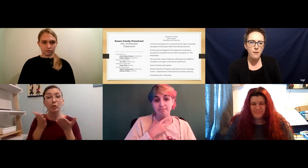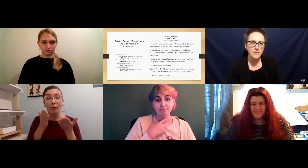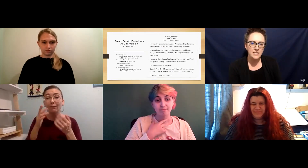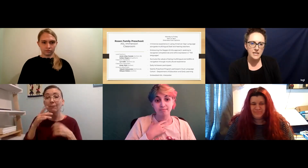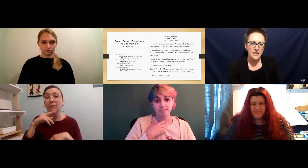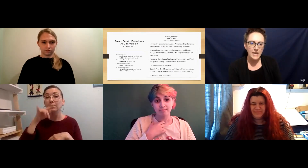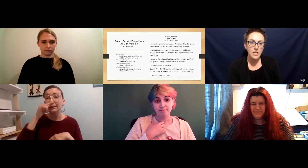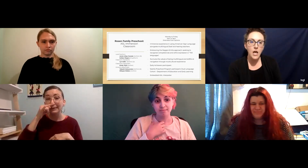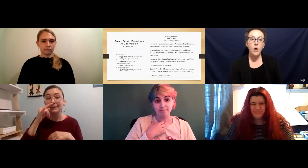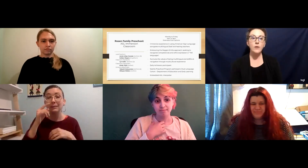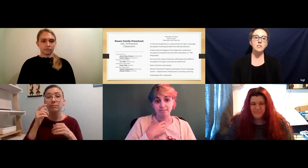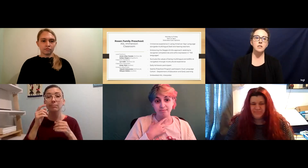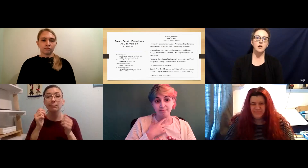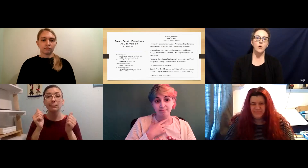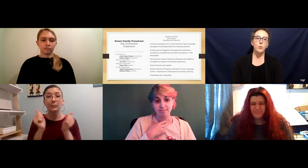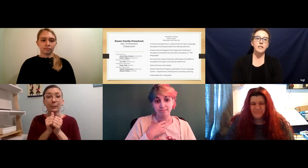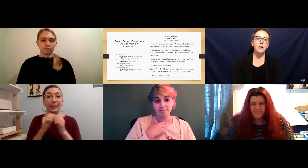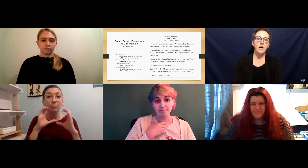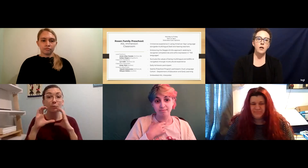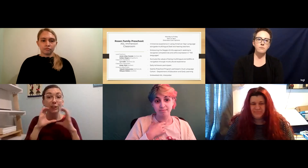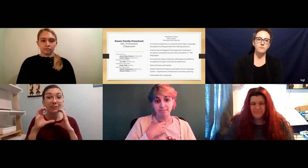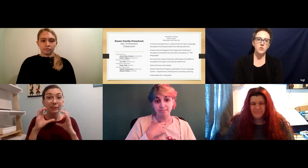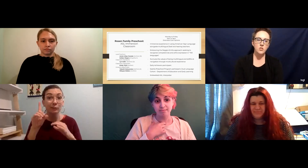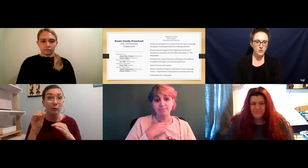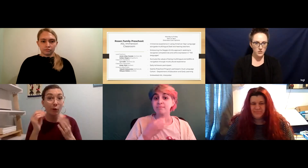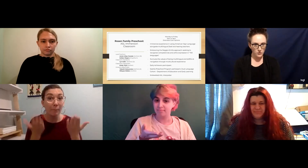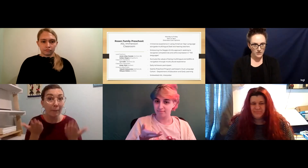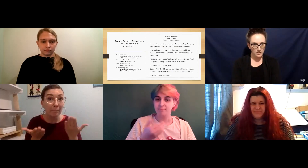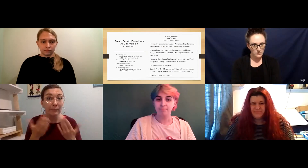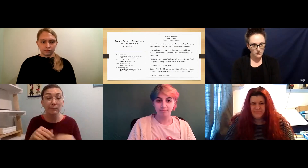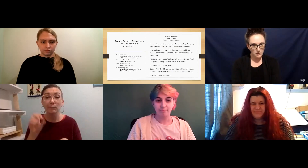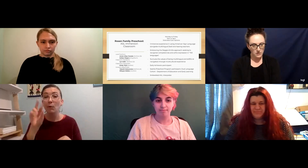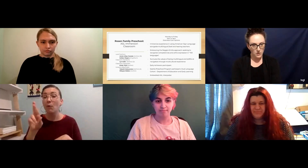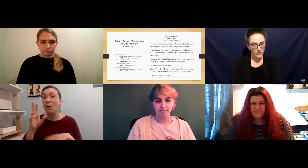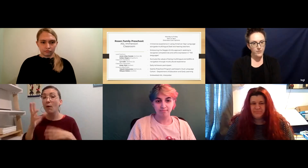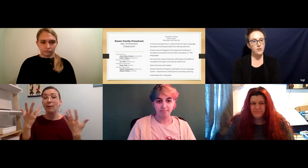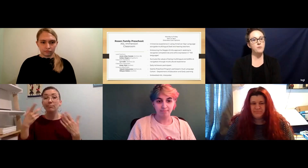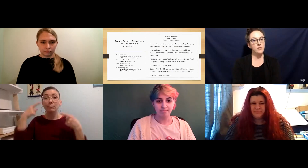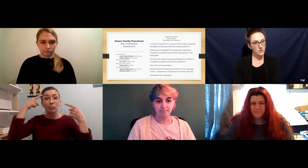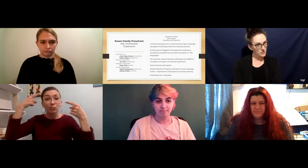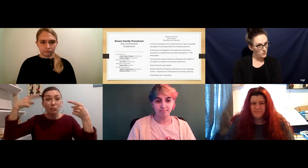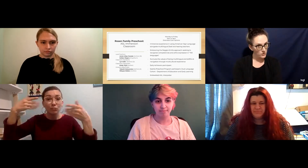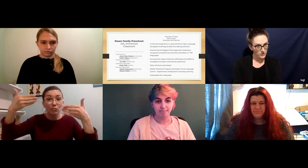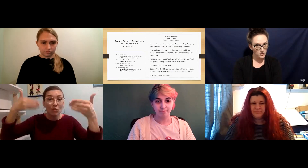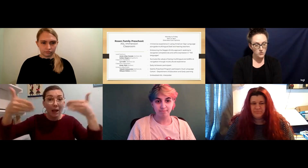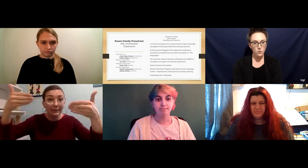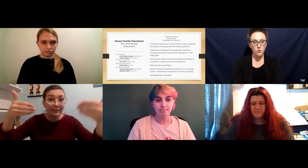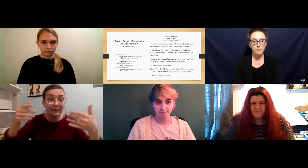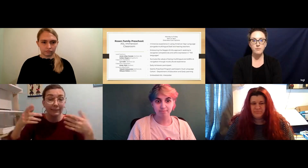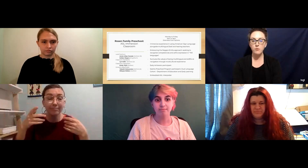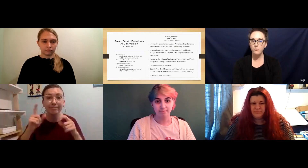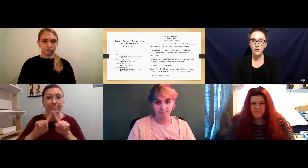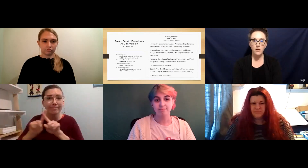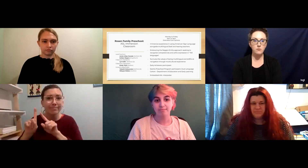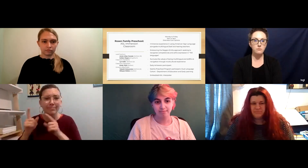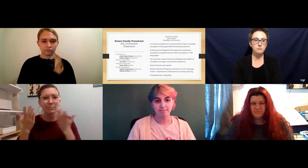not missing anything. Oh yes, we serve children with communication disorders, or maybe